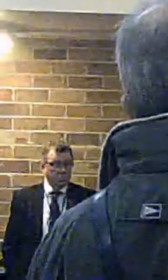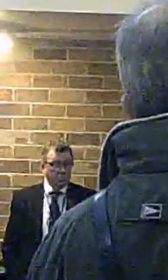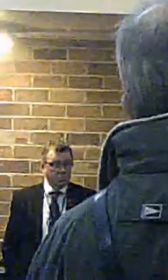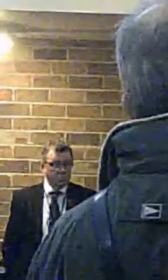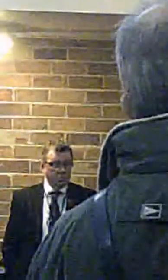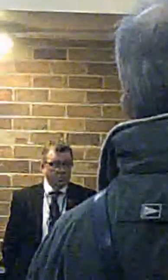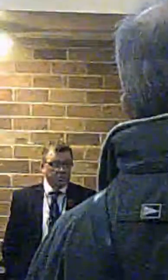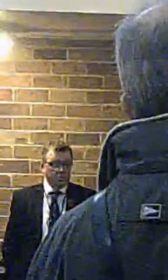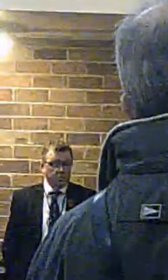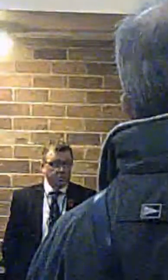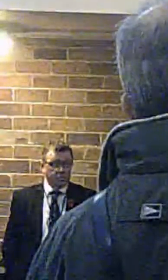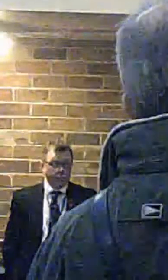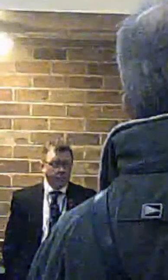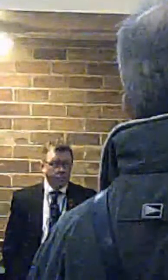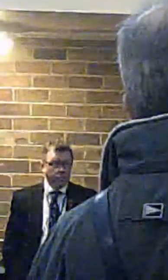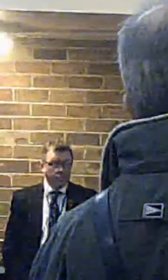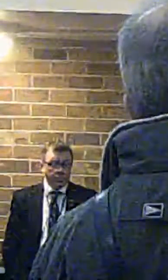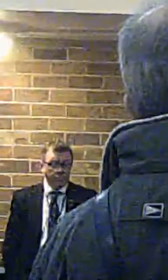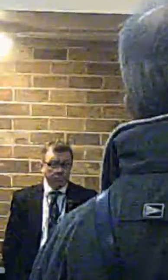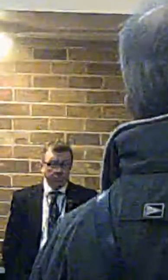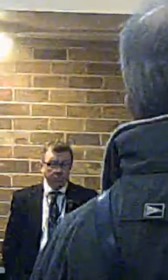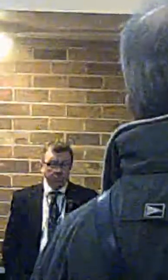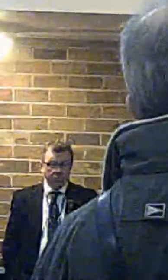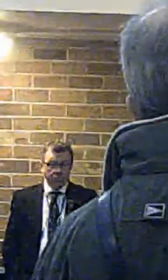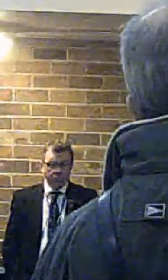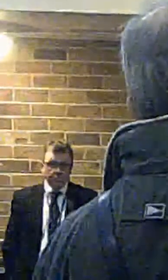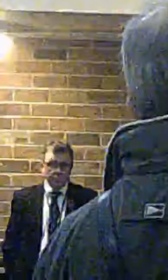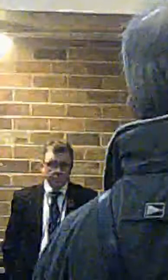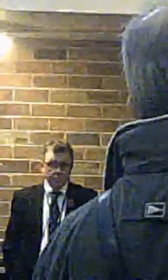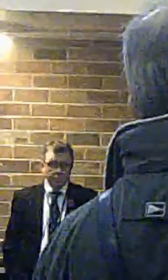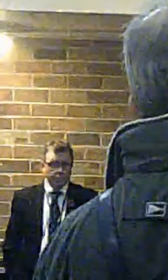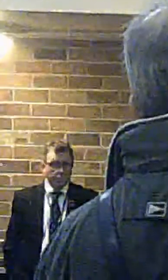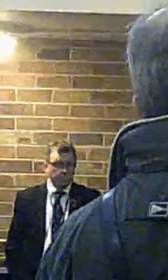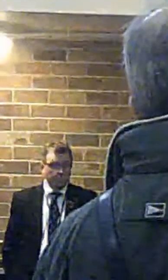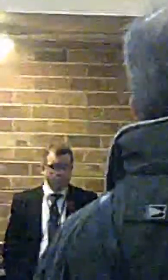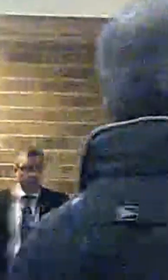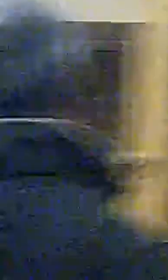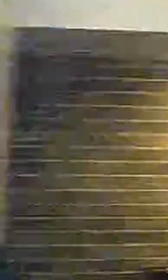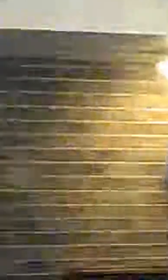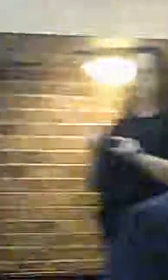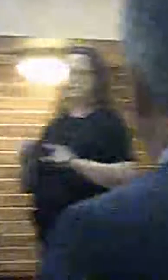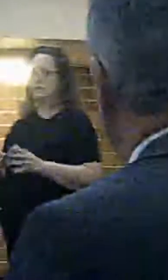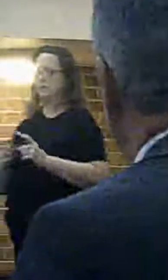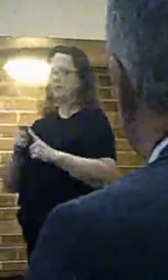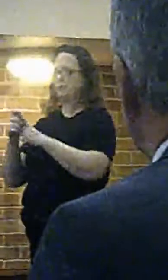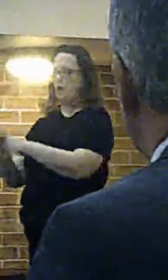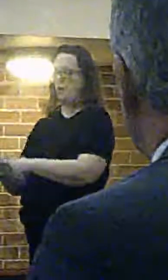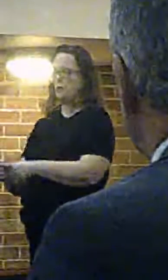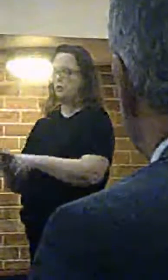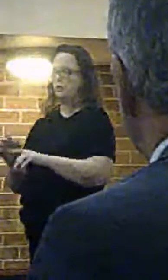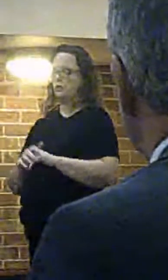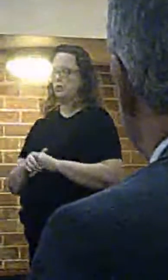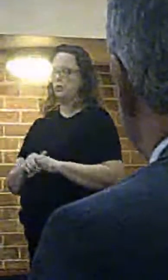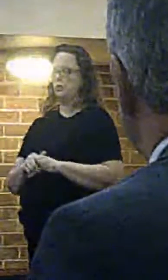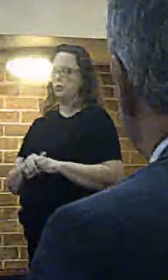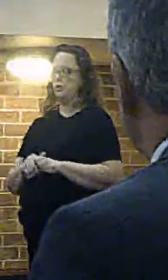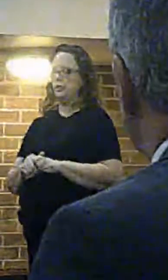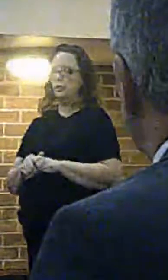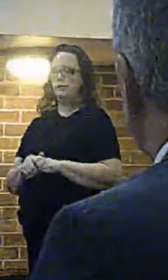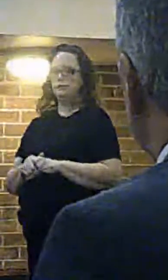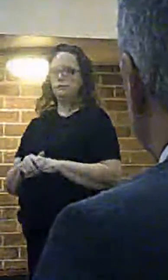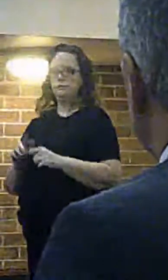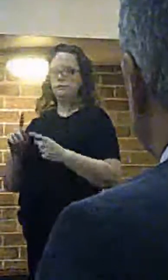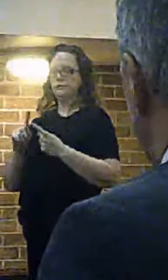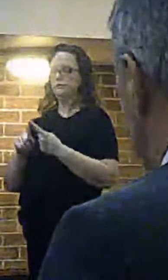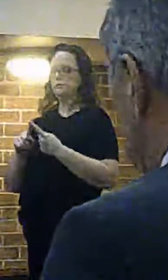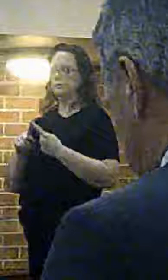There are a number of options potentially that could result from this proposal in terms of the land. One would